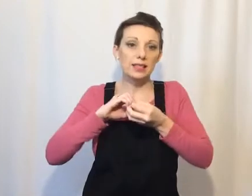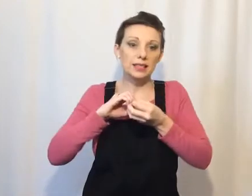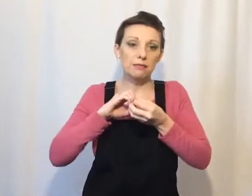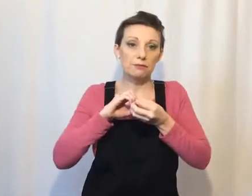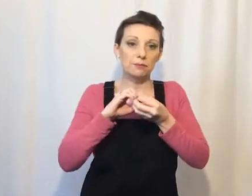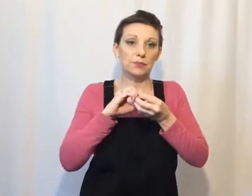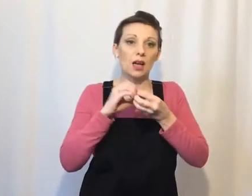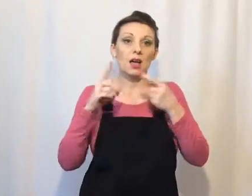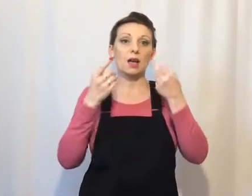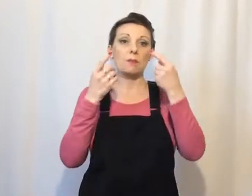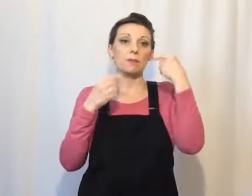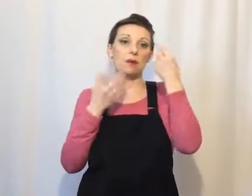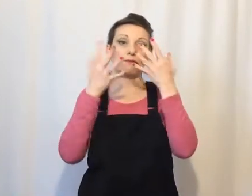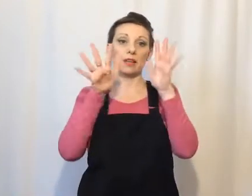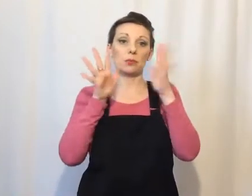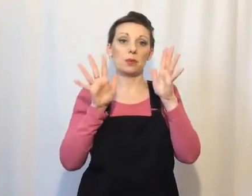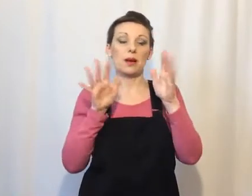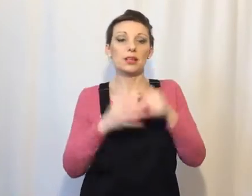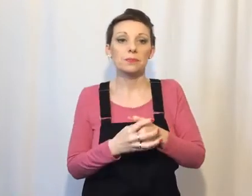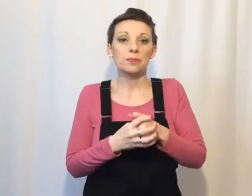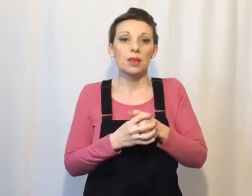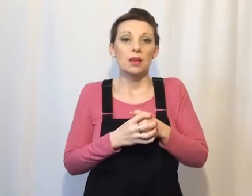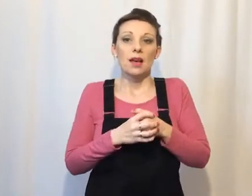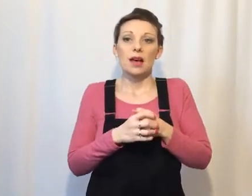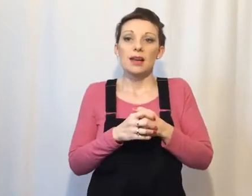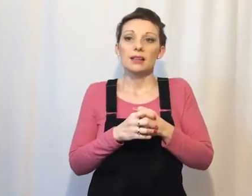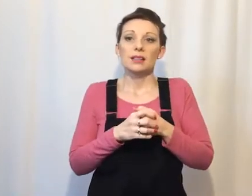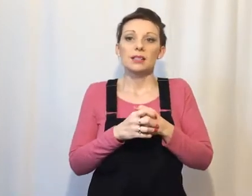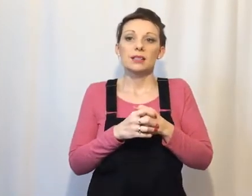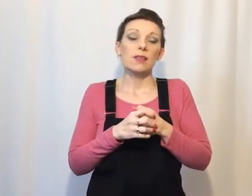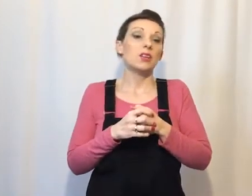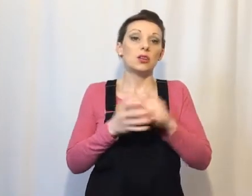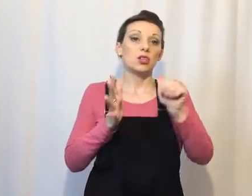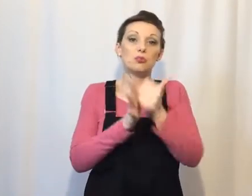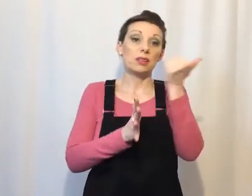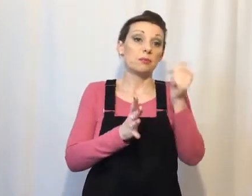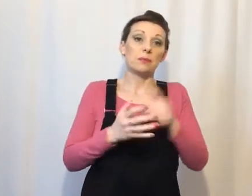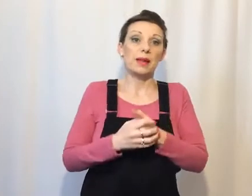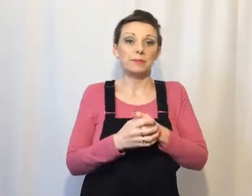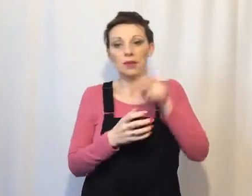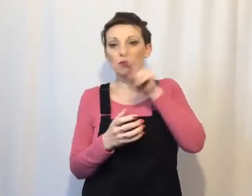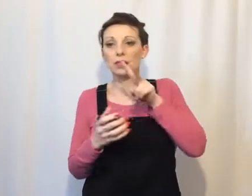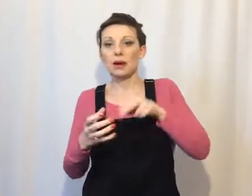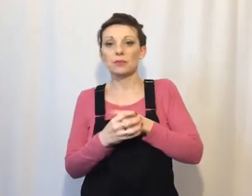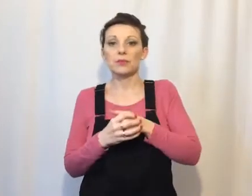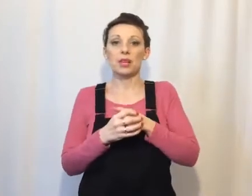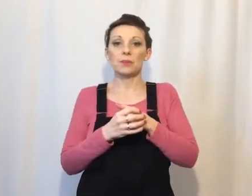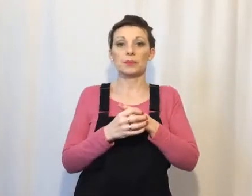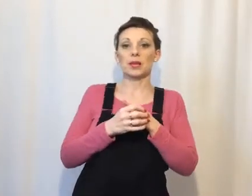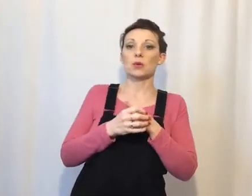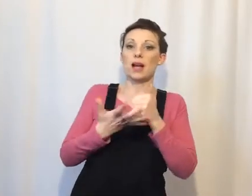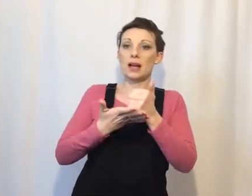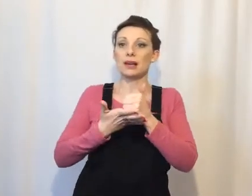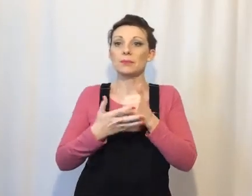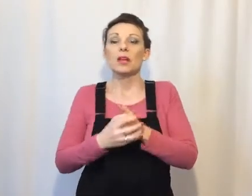Creative Facebook page, and then you can just print them from there and read them out. So that's quite handy.